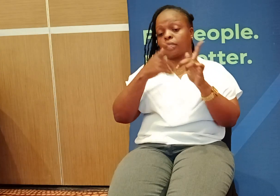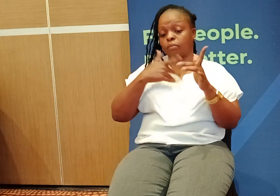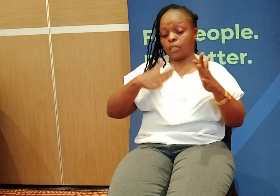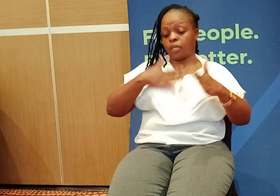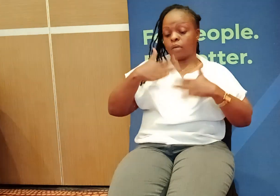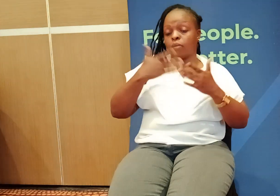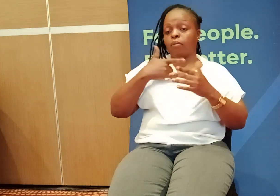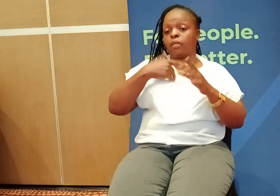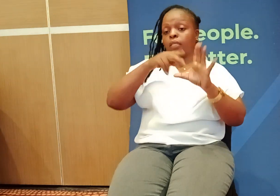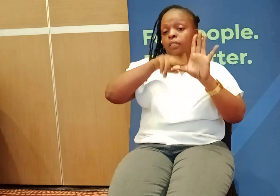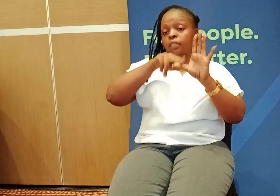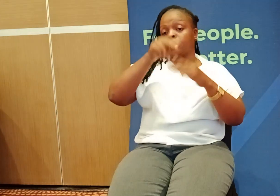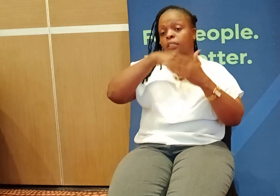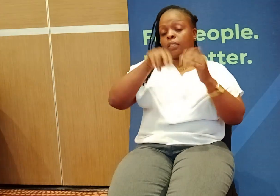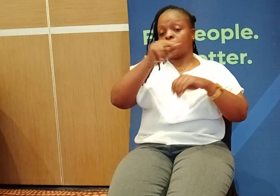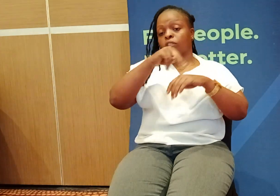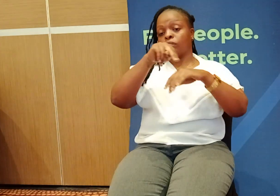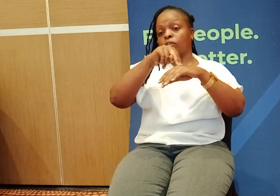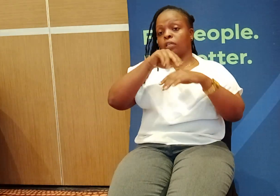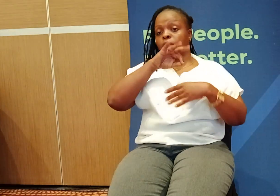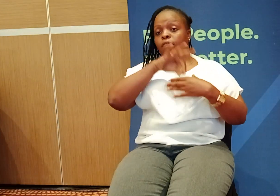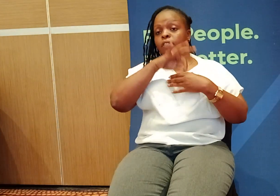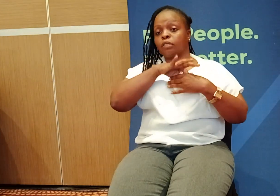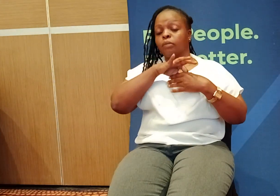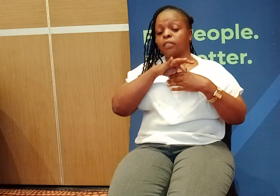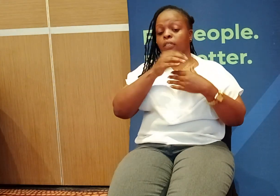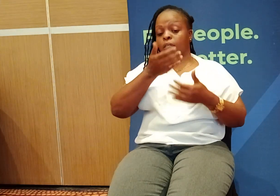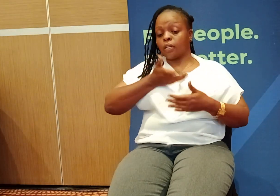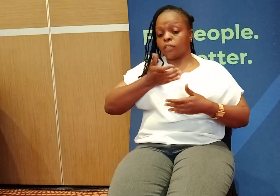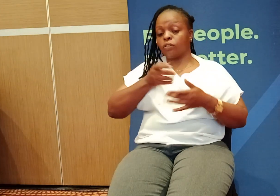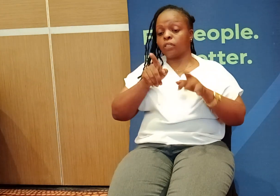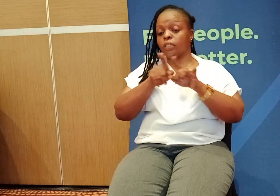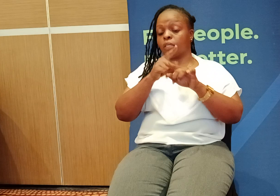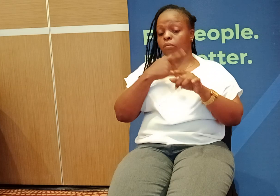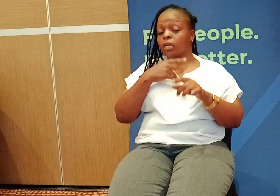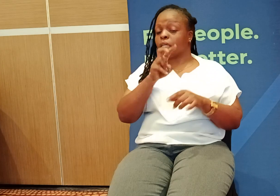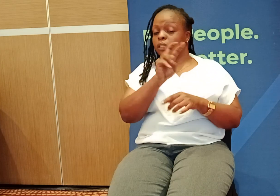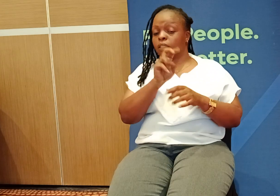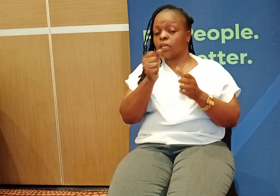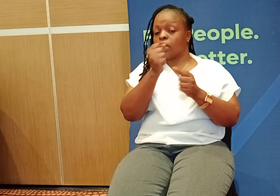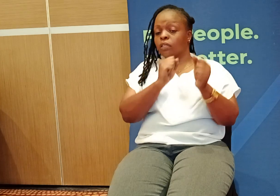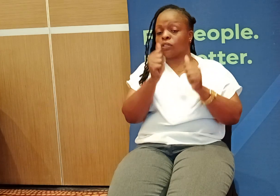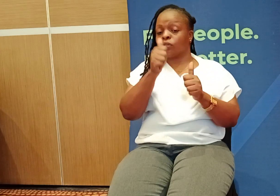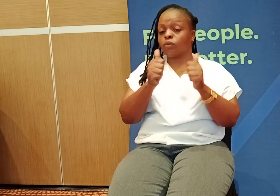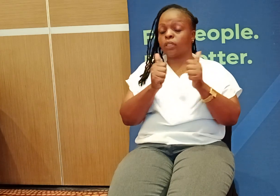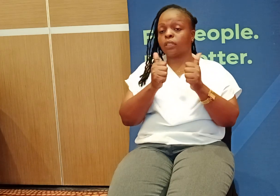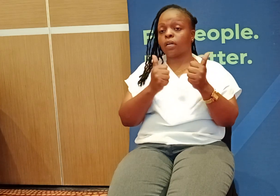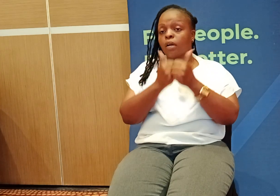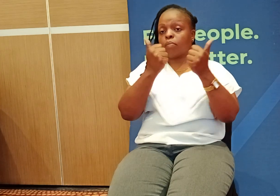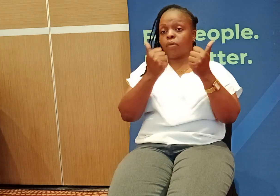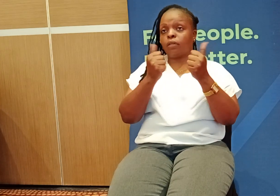National Investment Council and have visibility of some of the actions that are being taken to try and address some